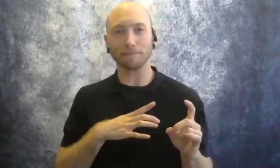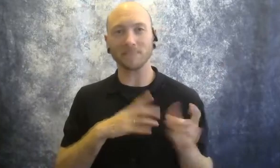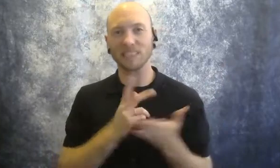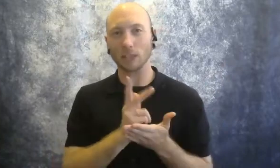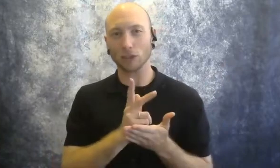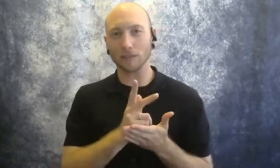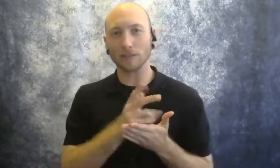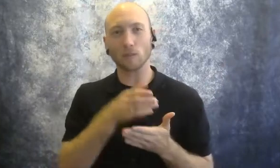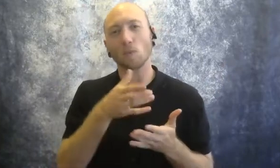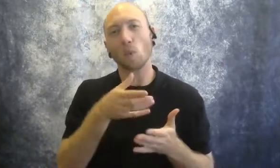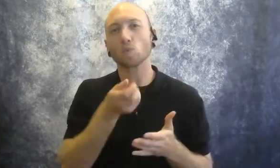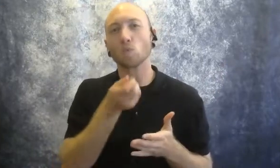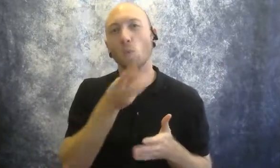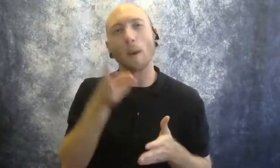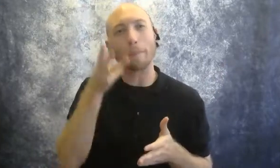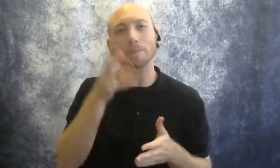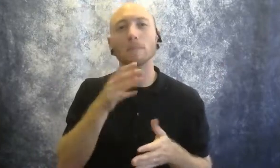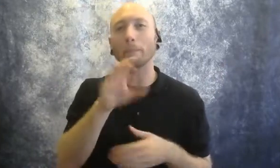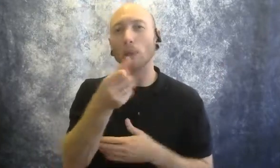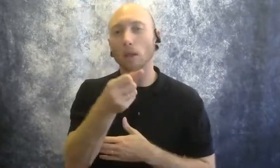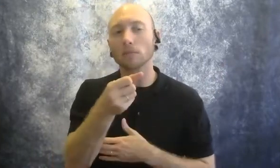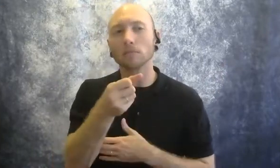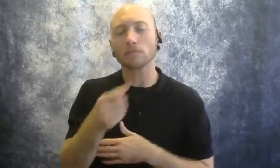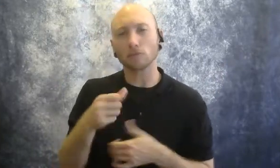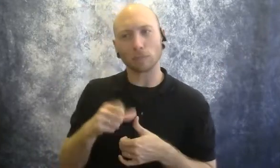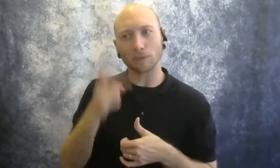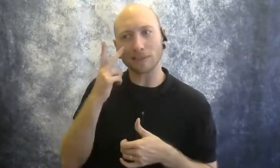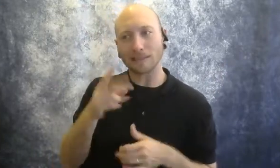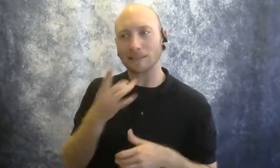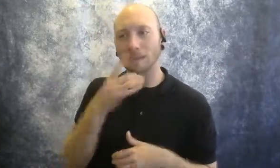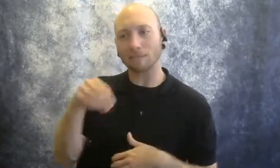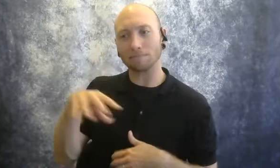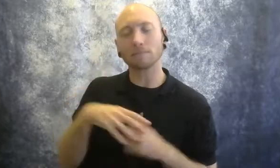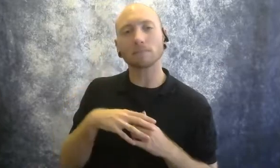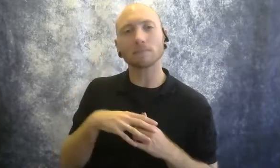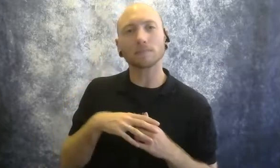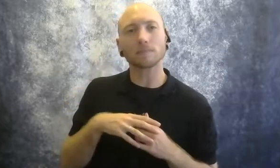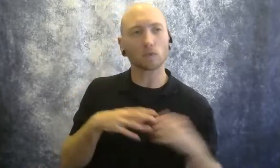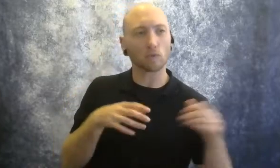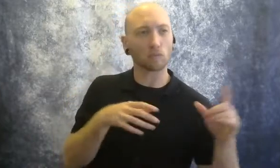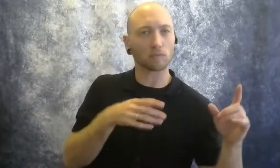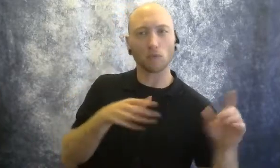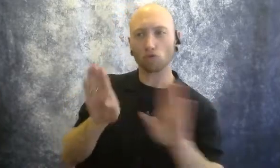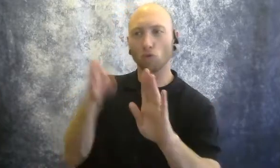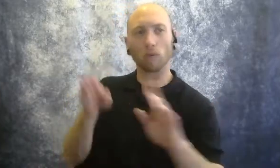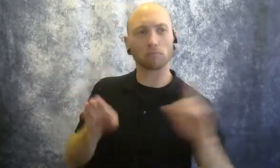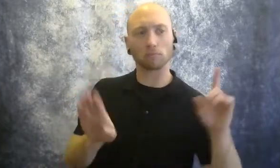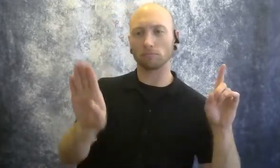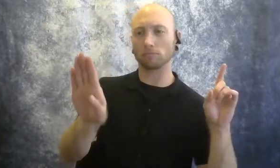she comes down for a glass of milk, and she remembers. She sees a light under his door. And so she goes over